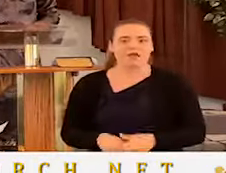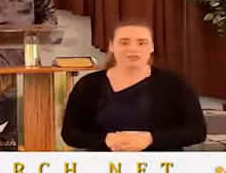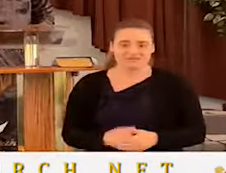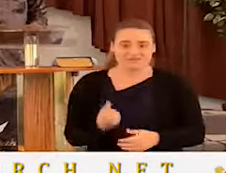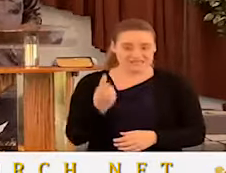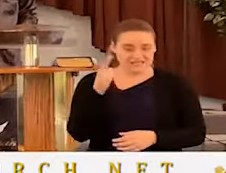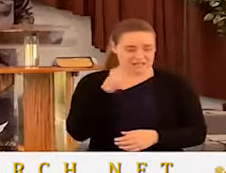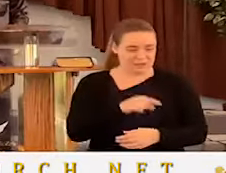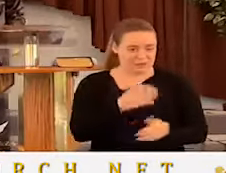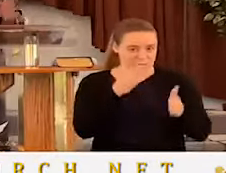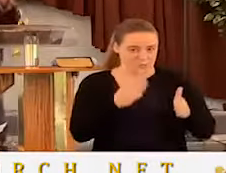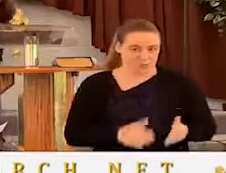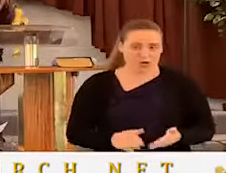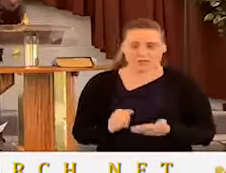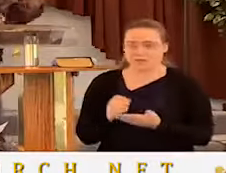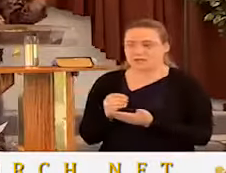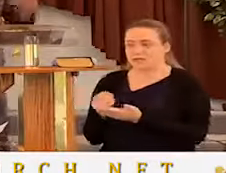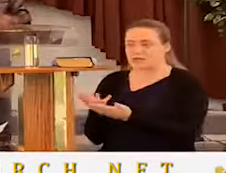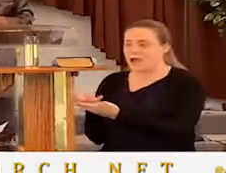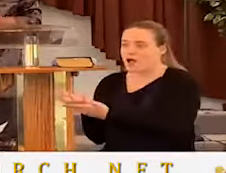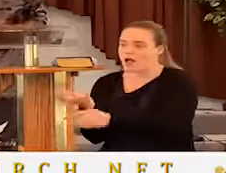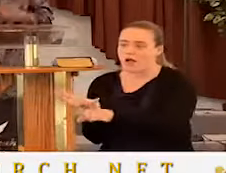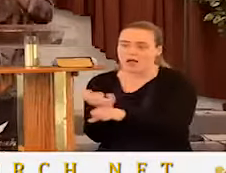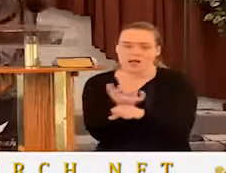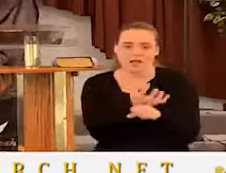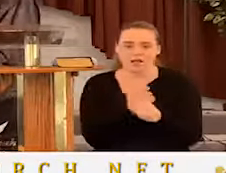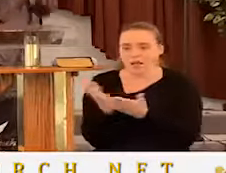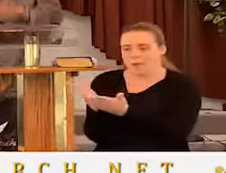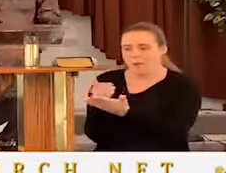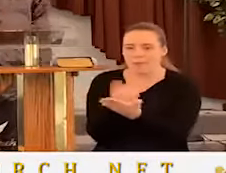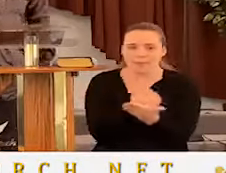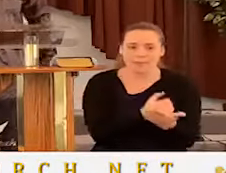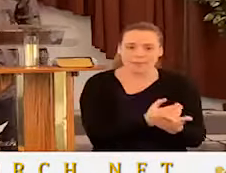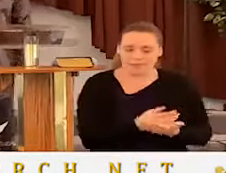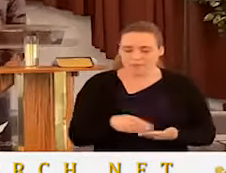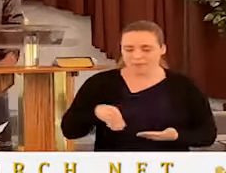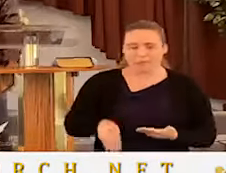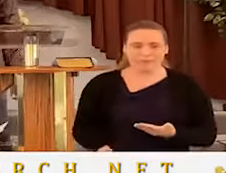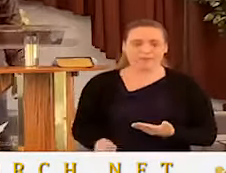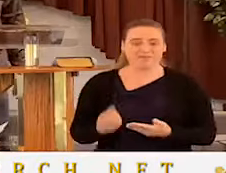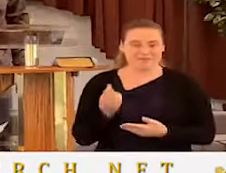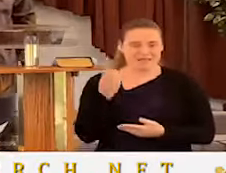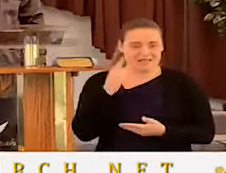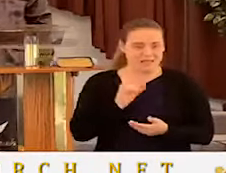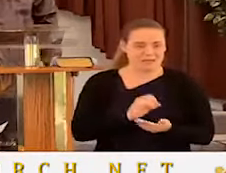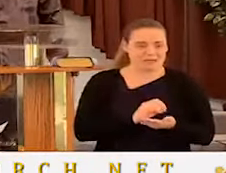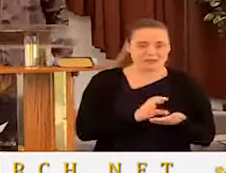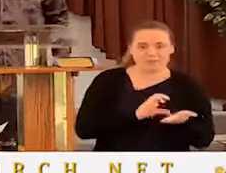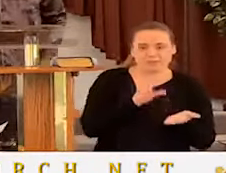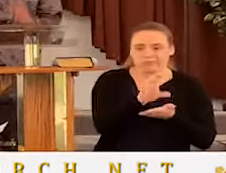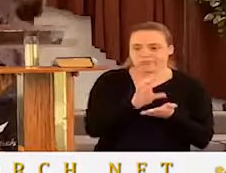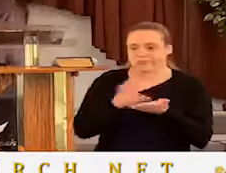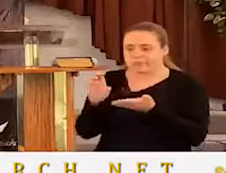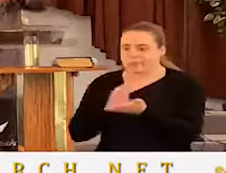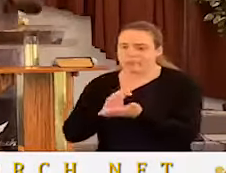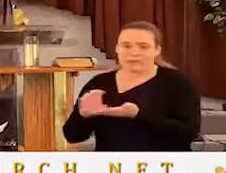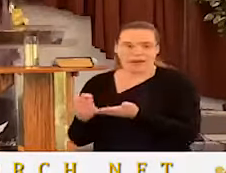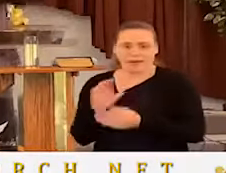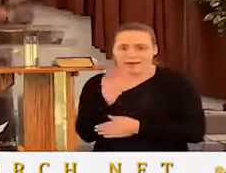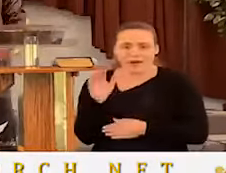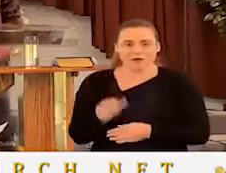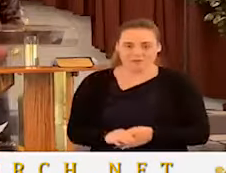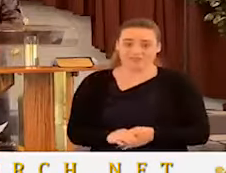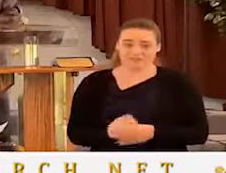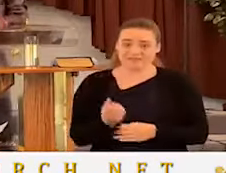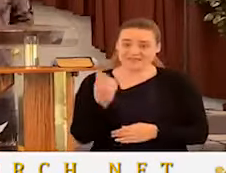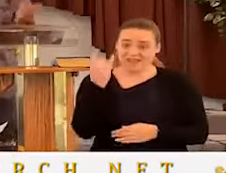and asking for money from everybody and never paying them back. Oh, you got some folks right there, you know they owe you right now. If everybody that owed